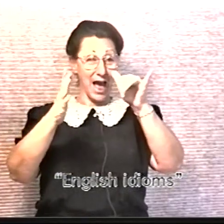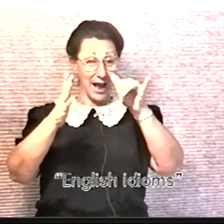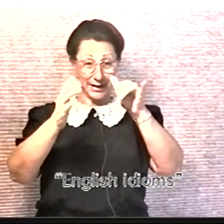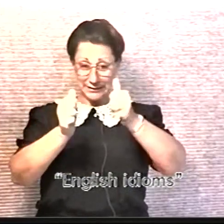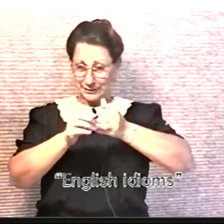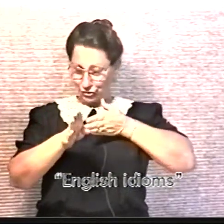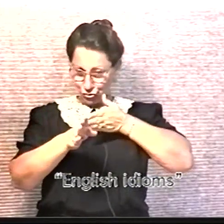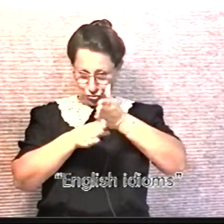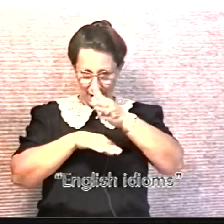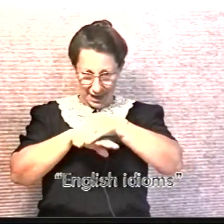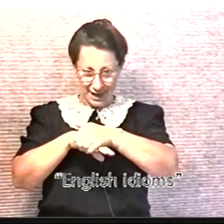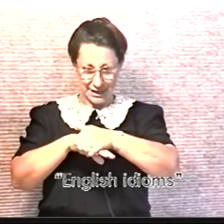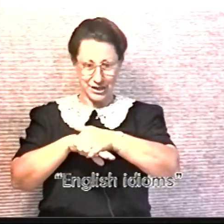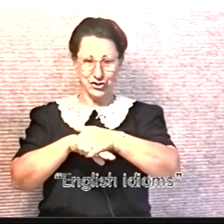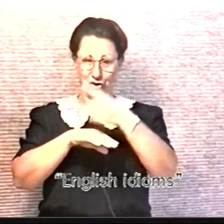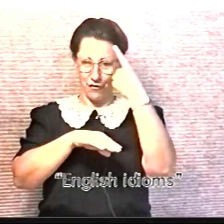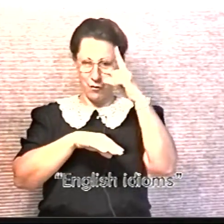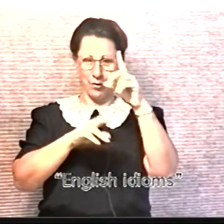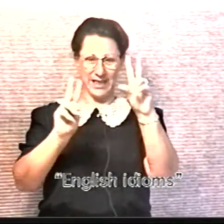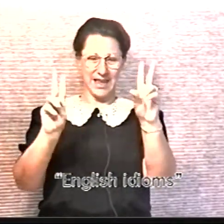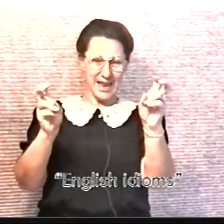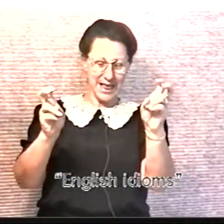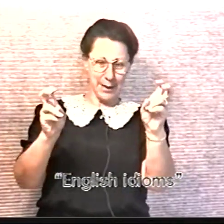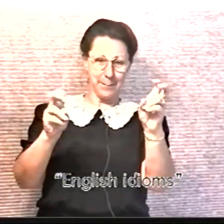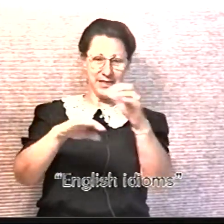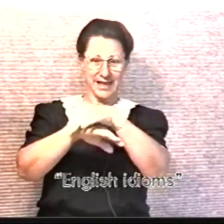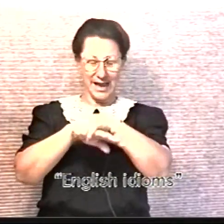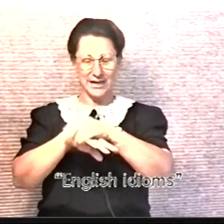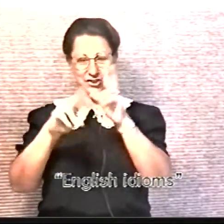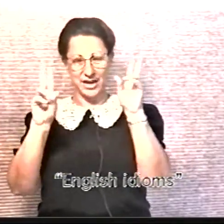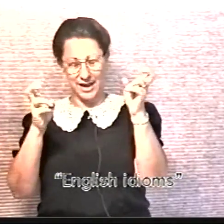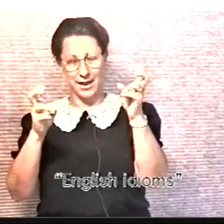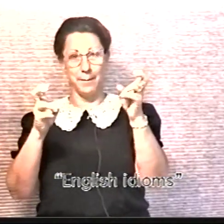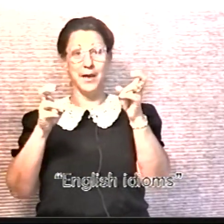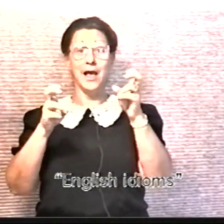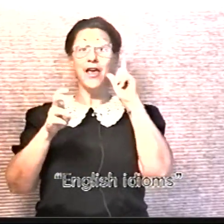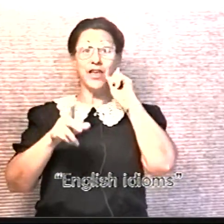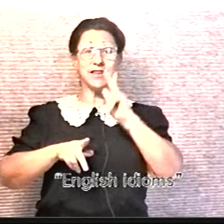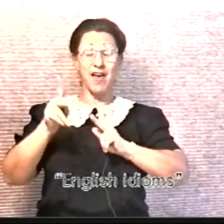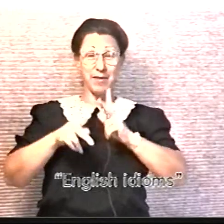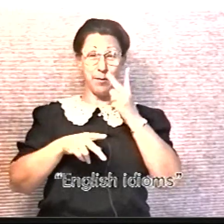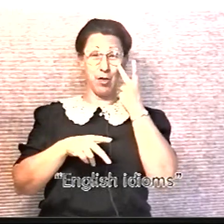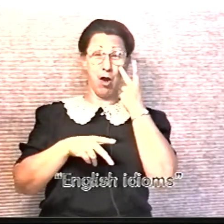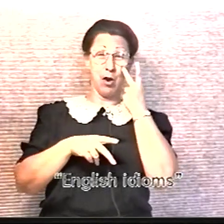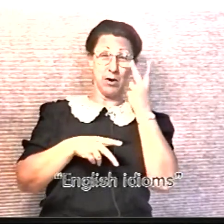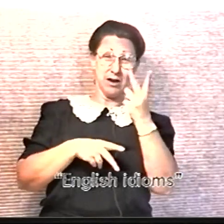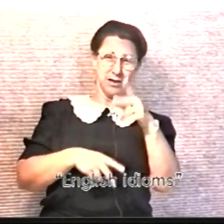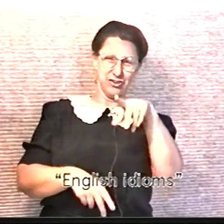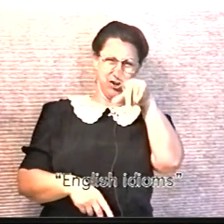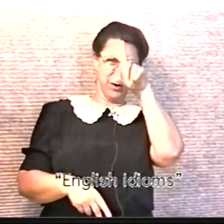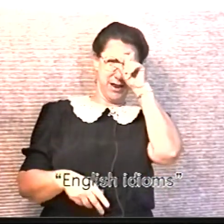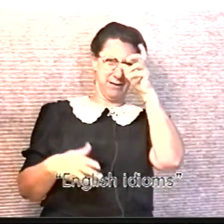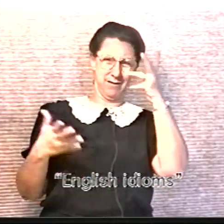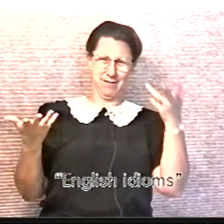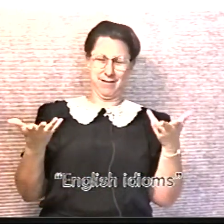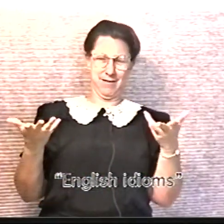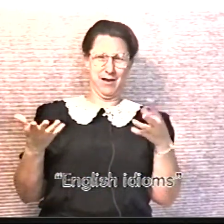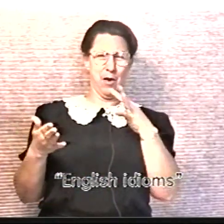sign straight English for the idiom, the English idiom, the deaf people are going to look at you and, what are